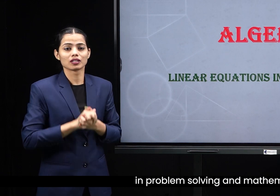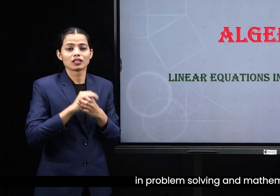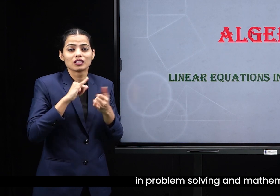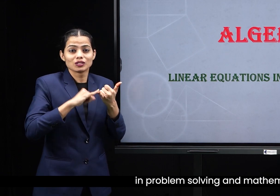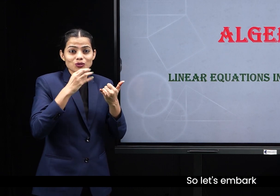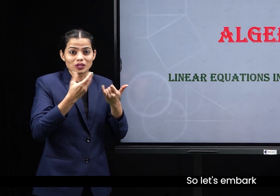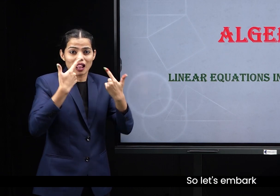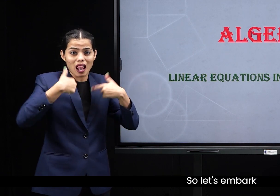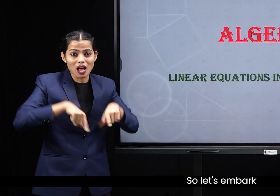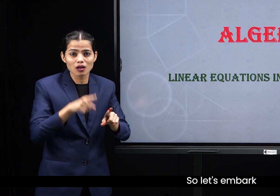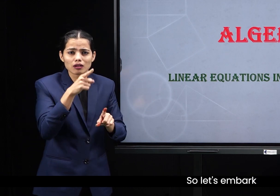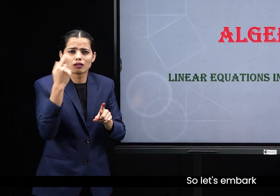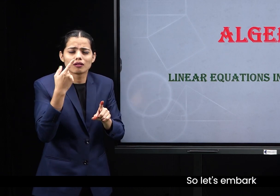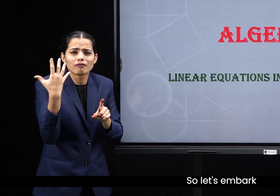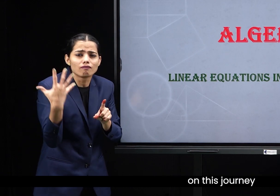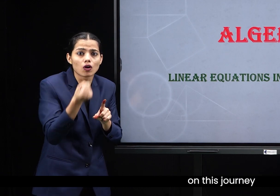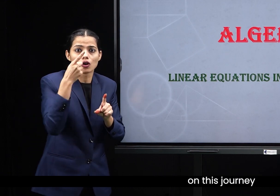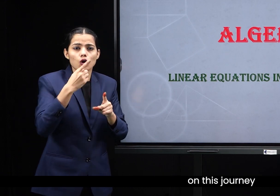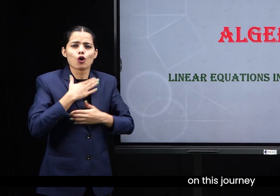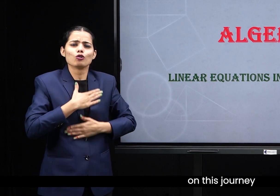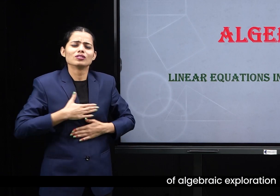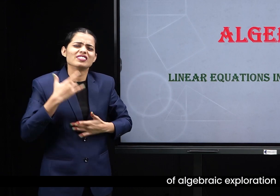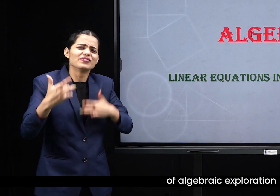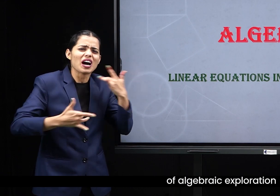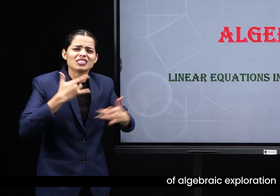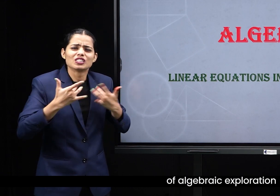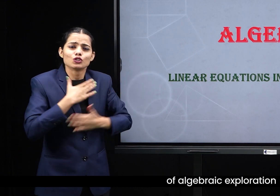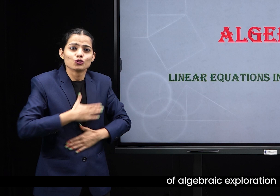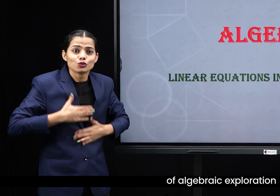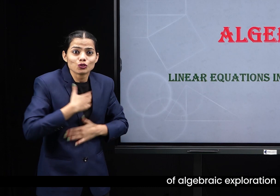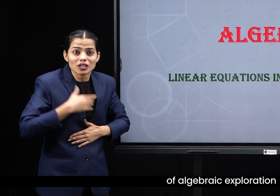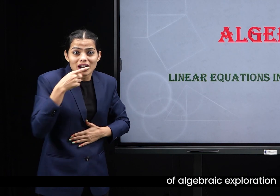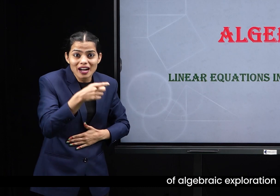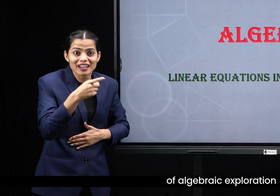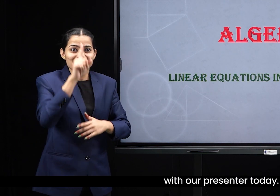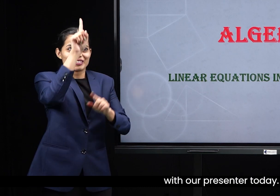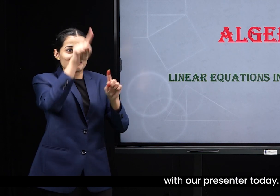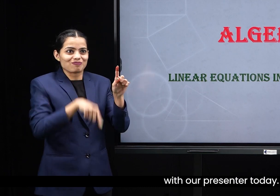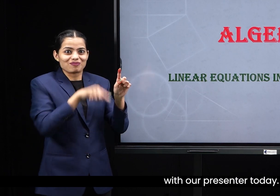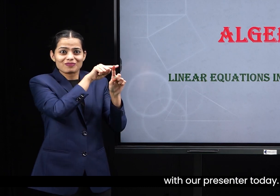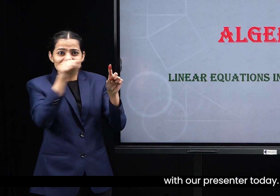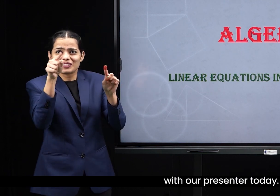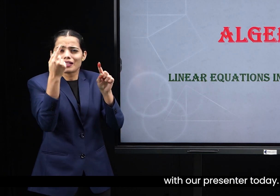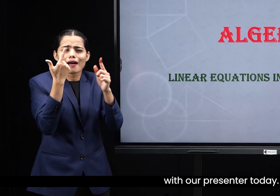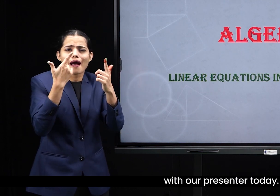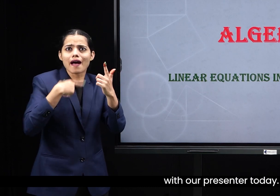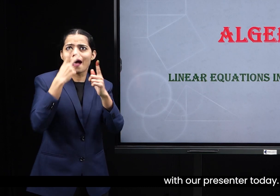So, let us embark on this journey of algebraic exploration with our presenter today.